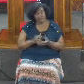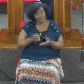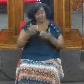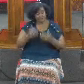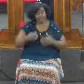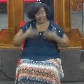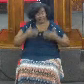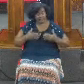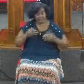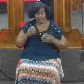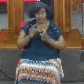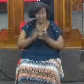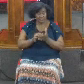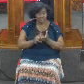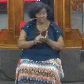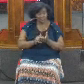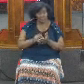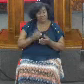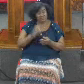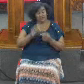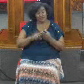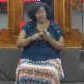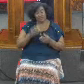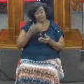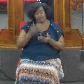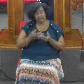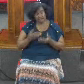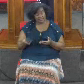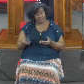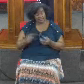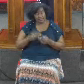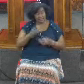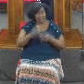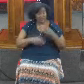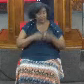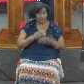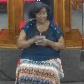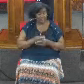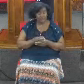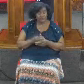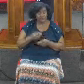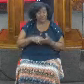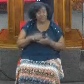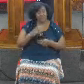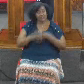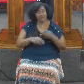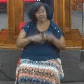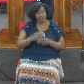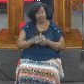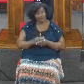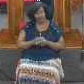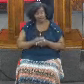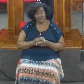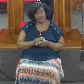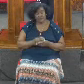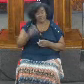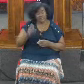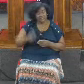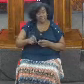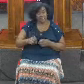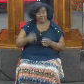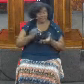glad tidings of good things. This world needs